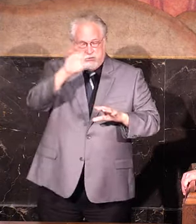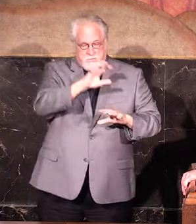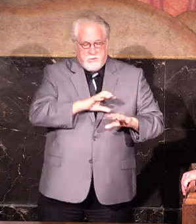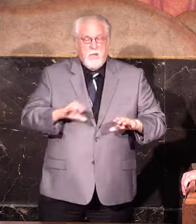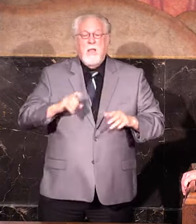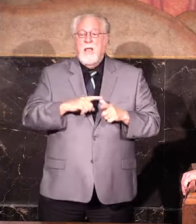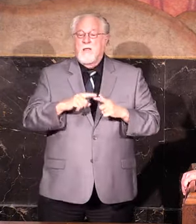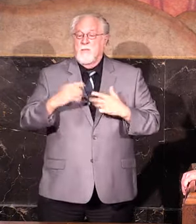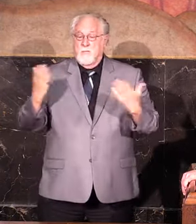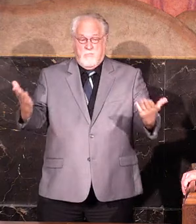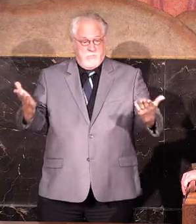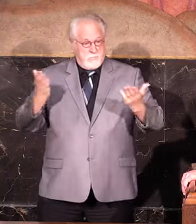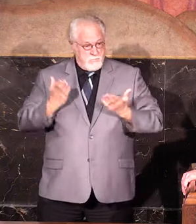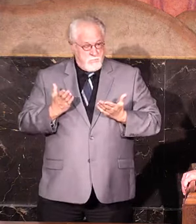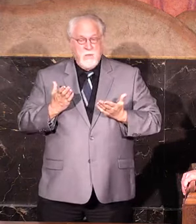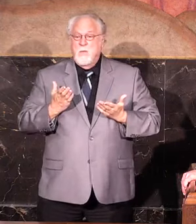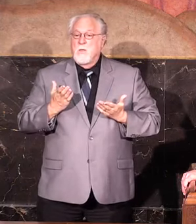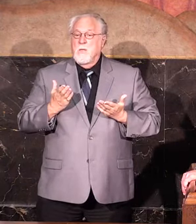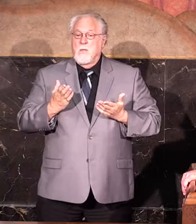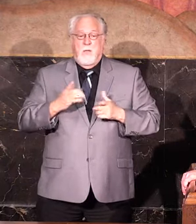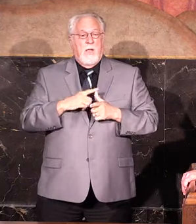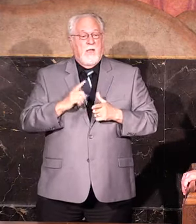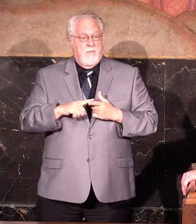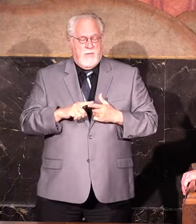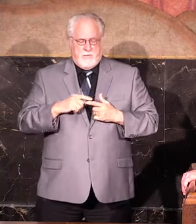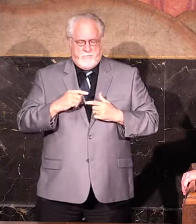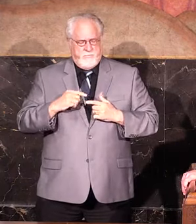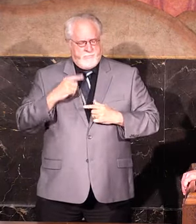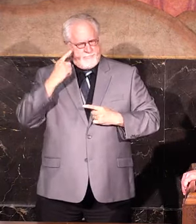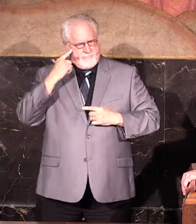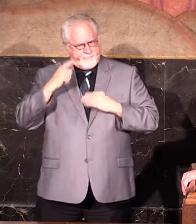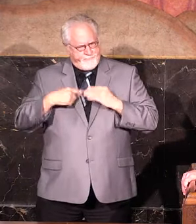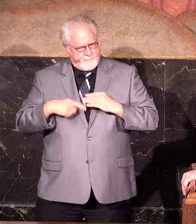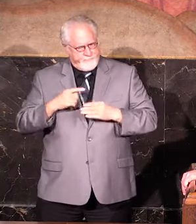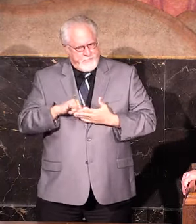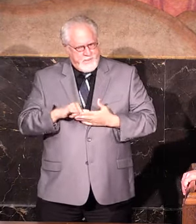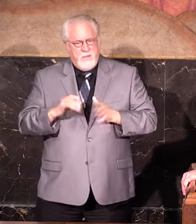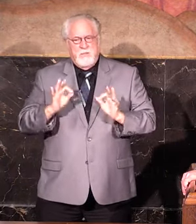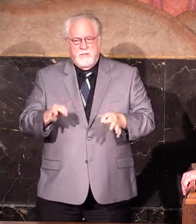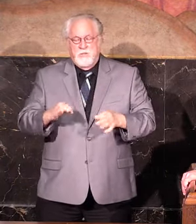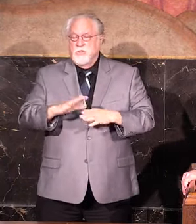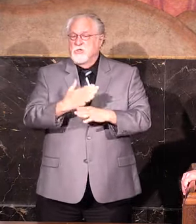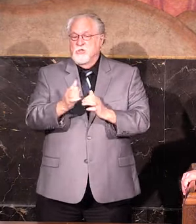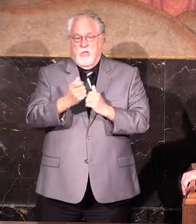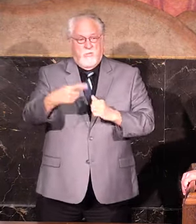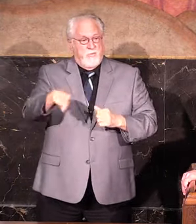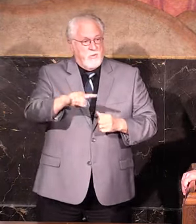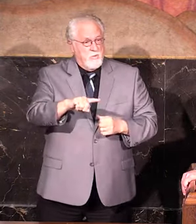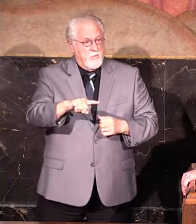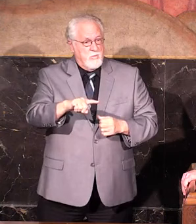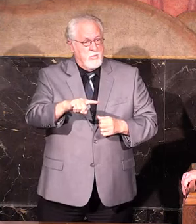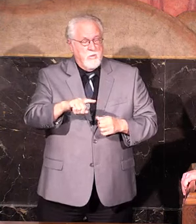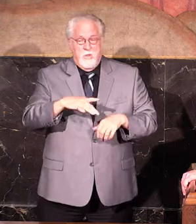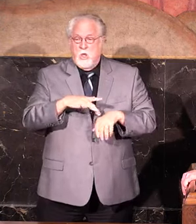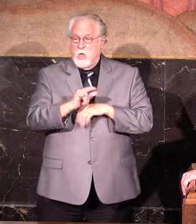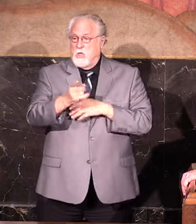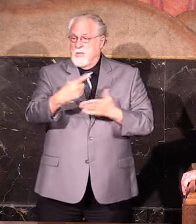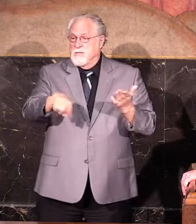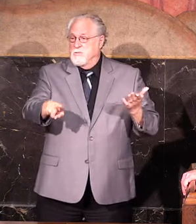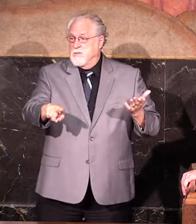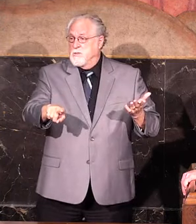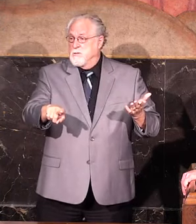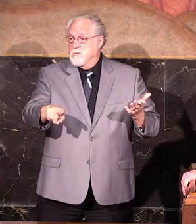get a recommendation, and I will process that, make a decision, share that with you all early next